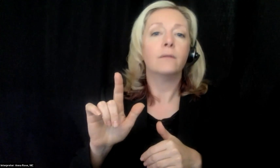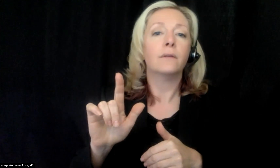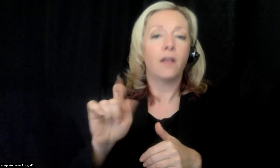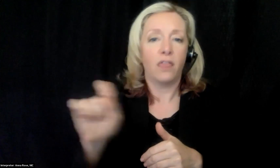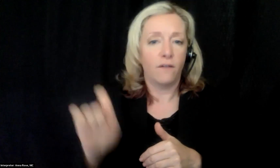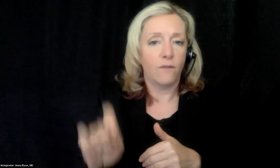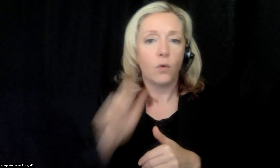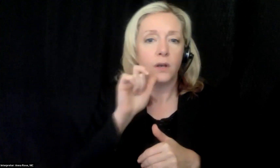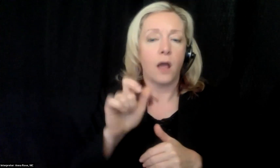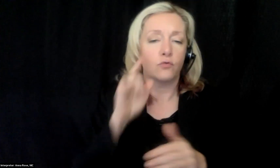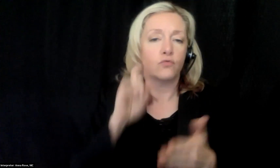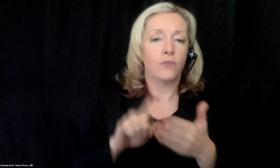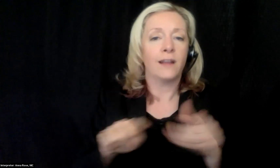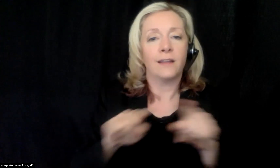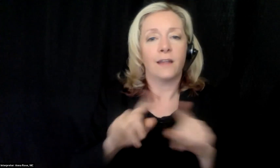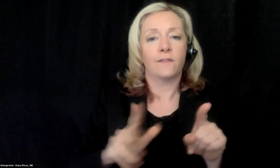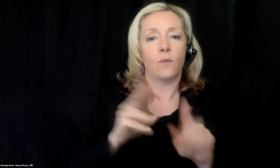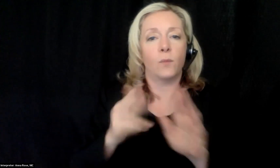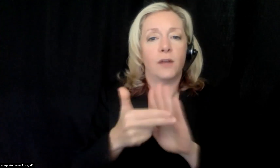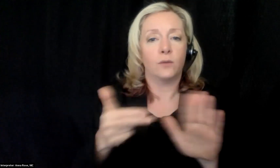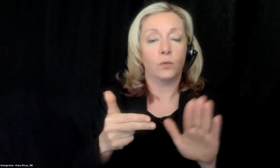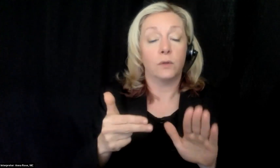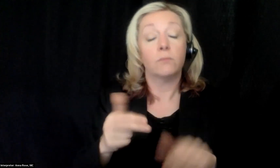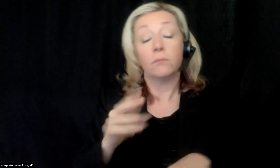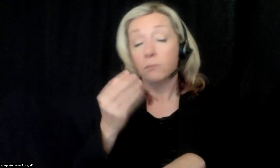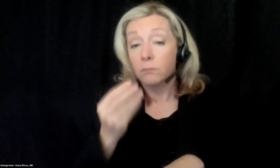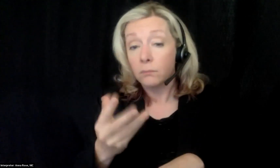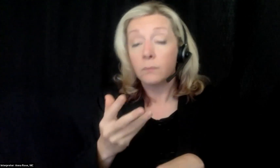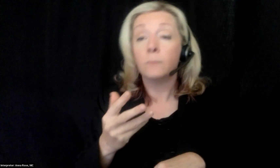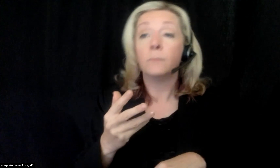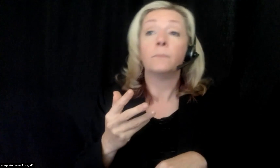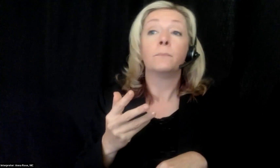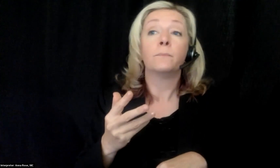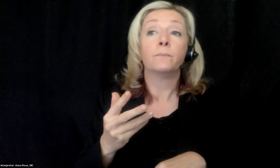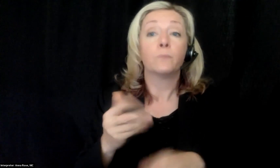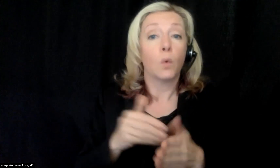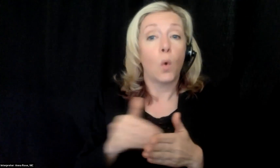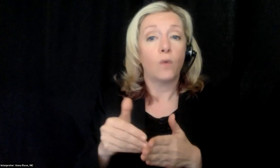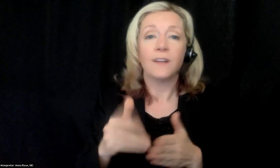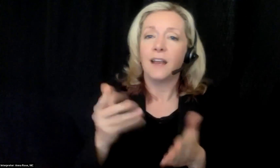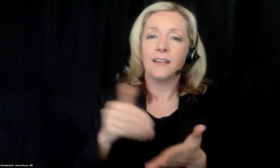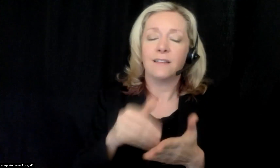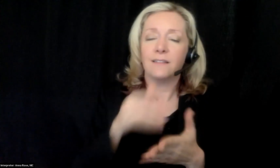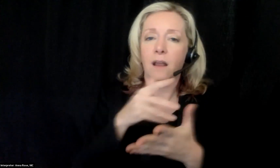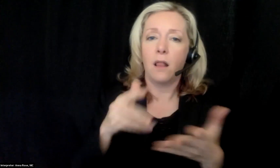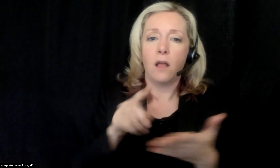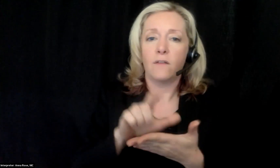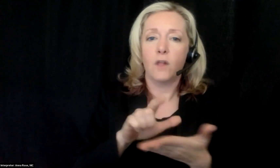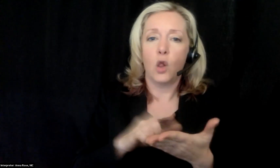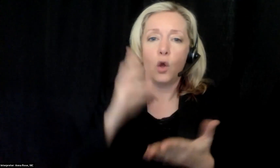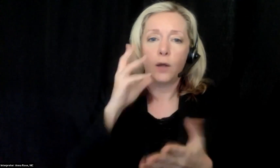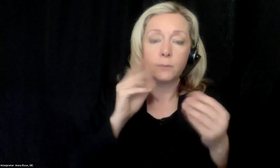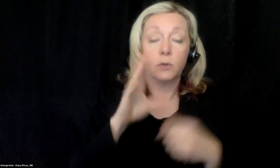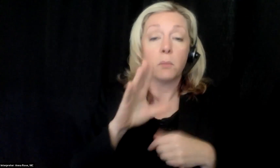recognized as a diagnosis. But oftentimes, and there's very little case law on this, but the case law that